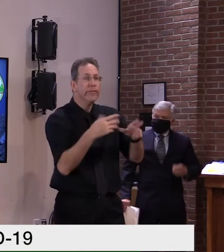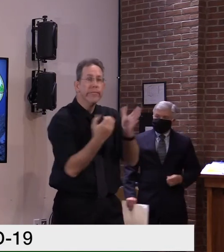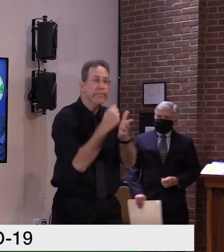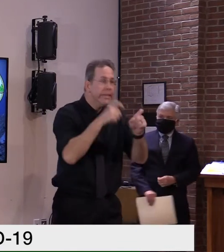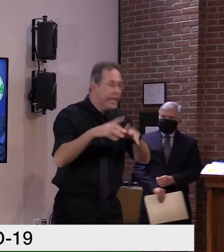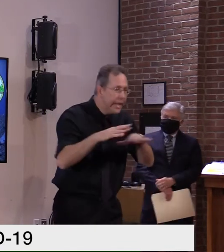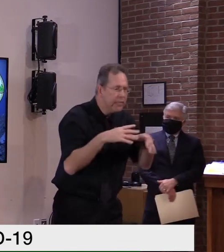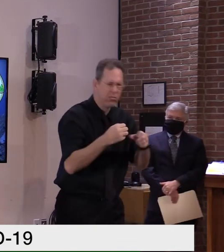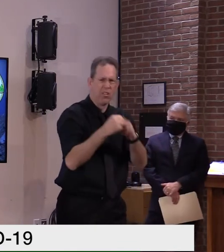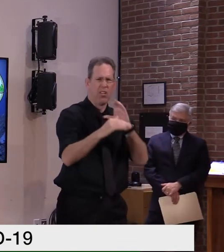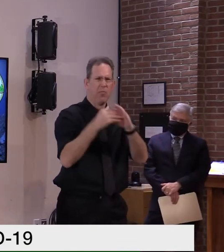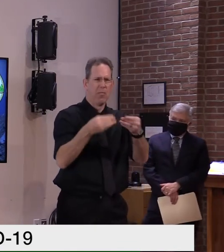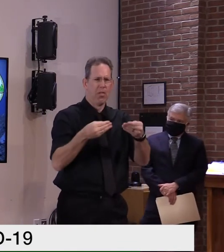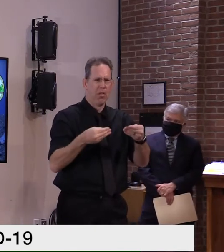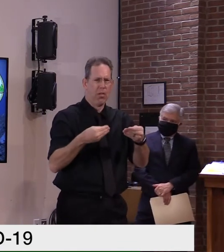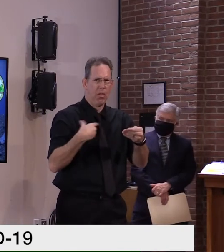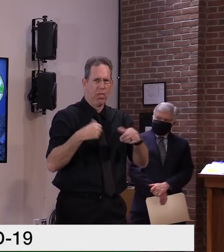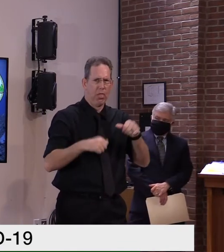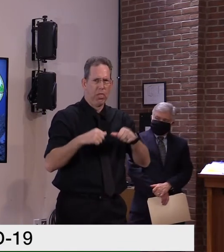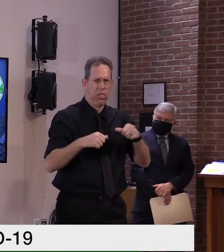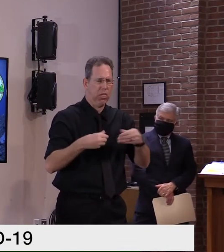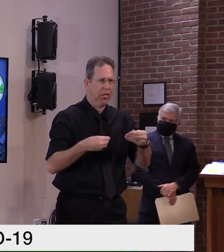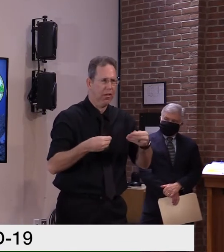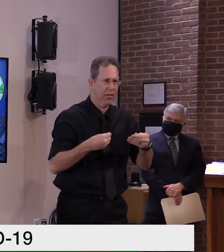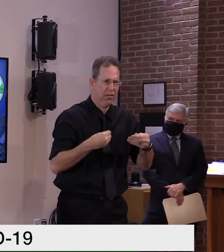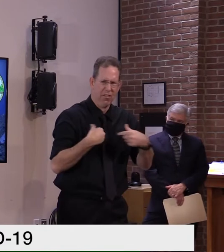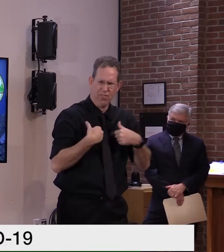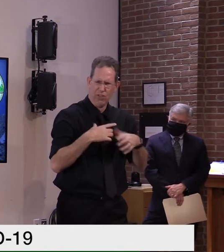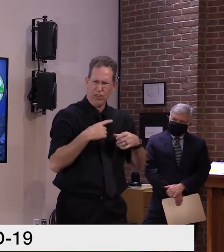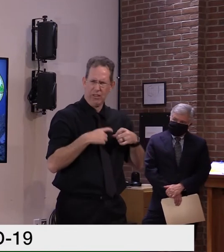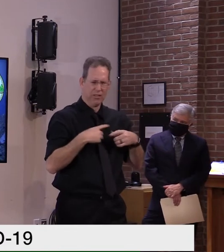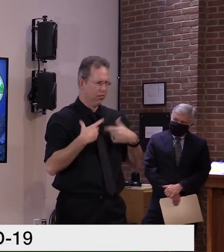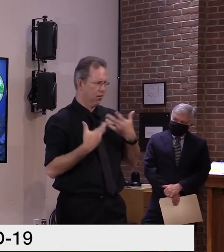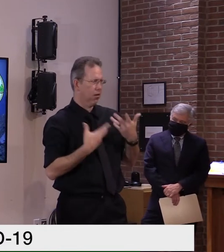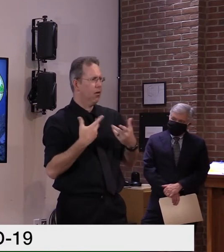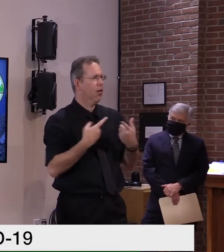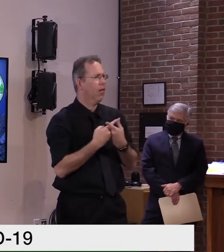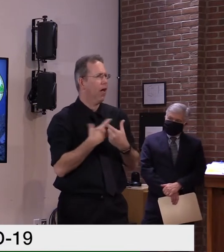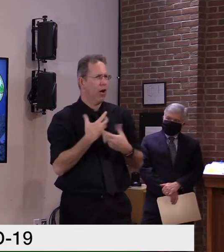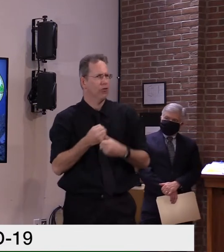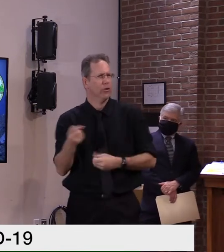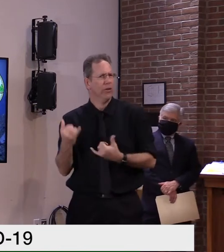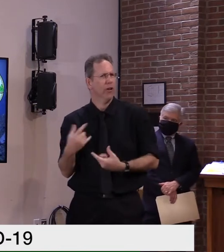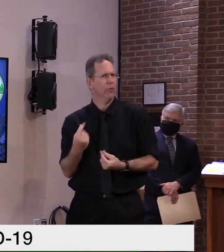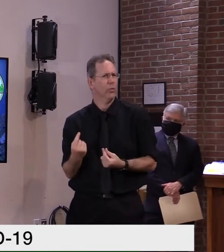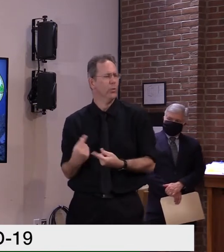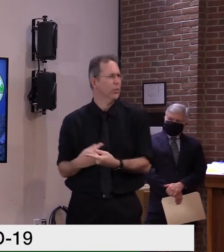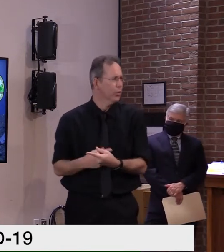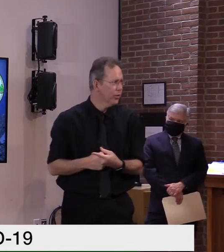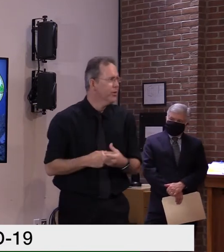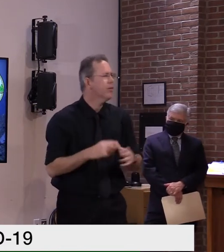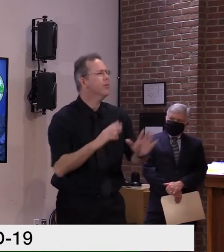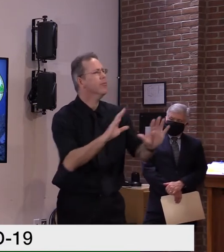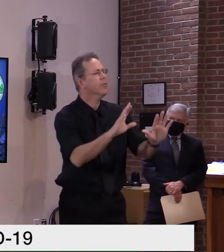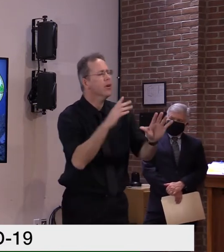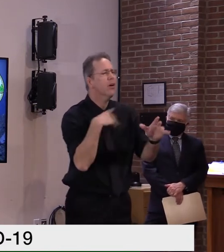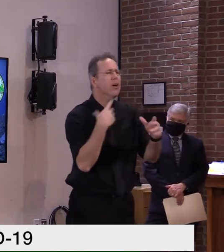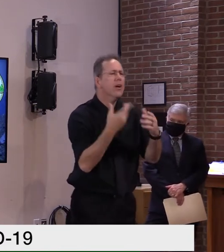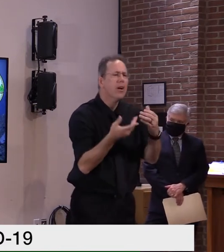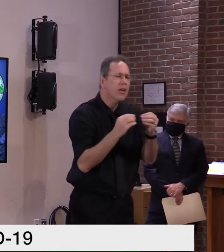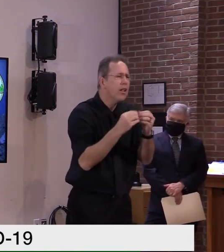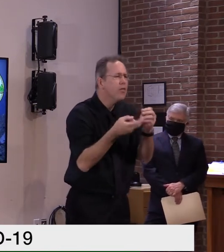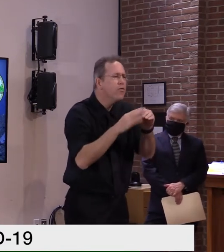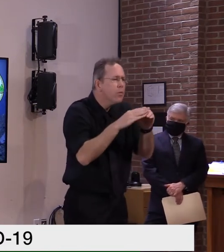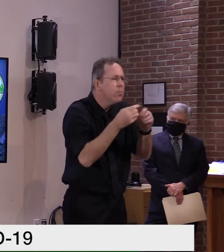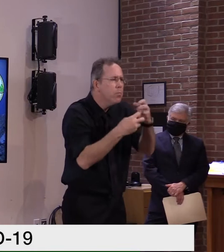and I can't justify it. But what I can say is we need to figure out how to get you a test. Let